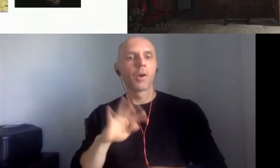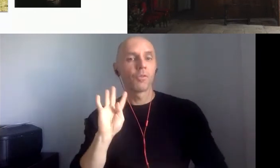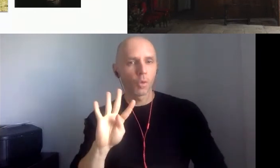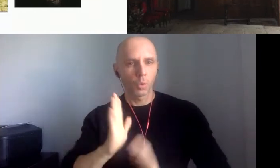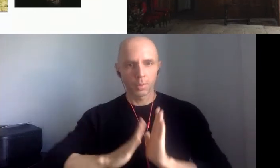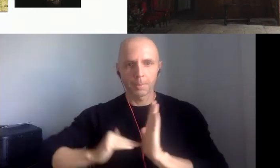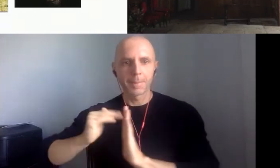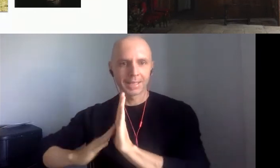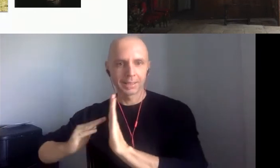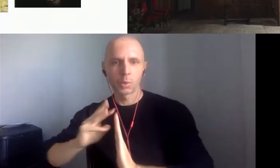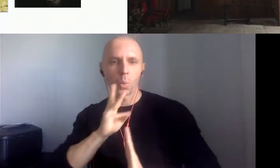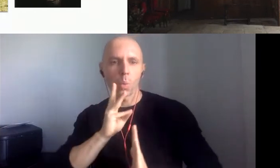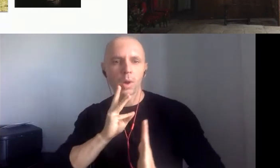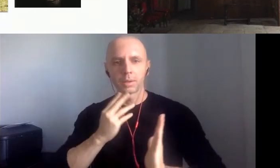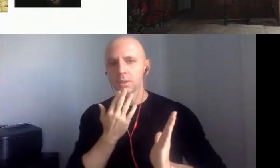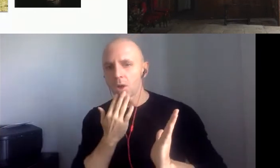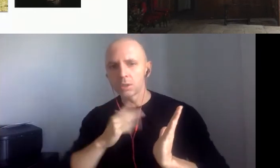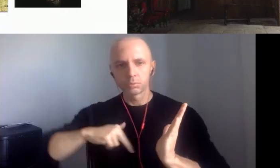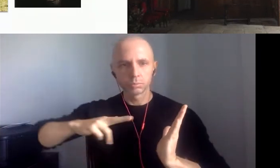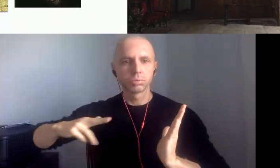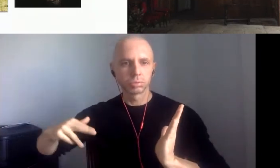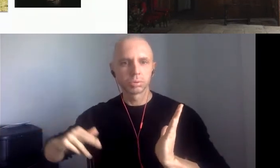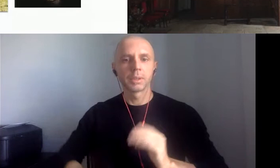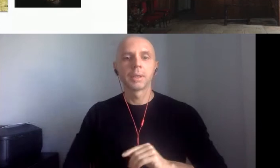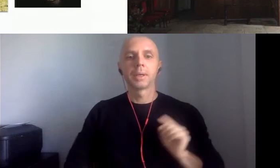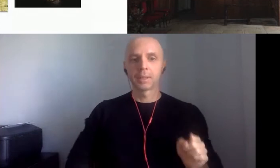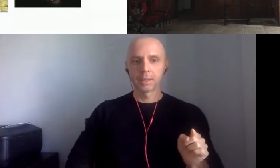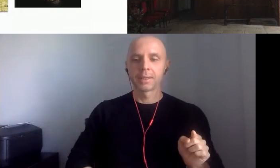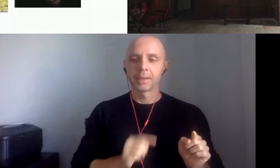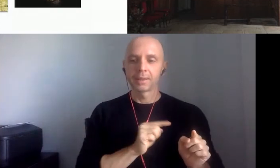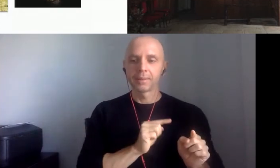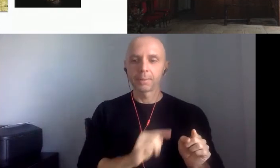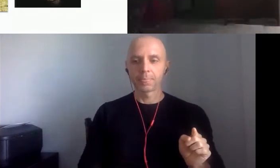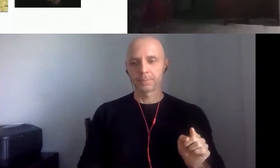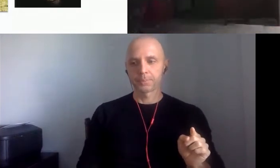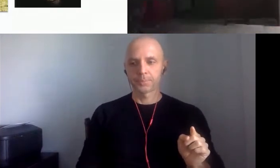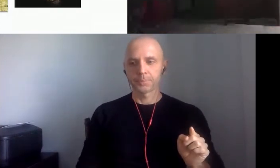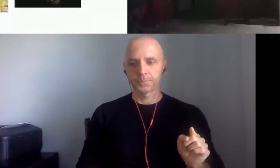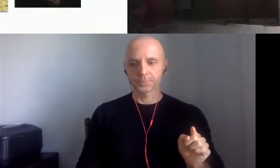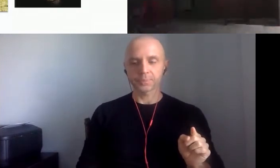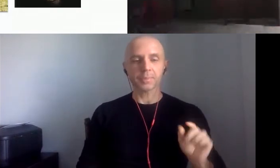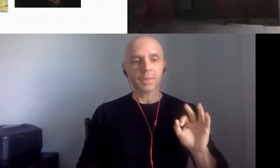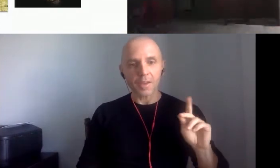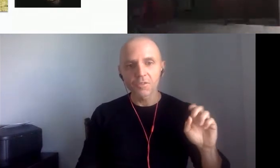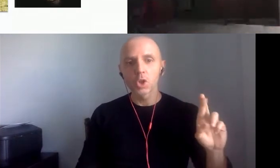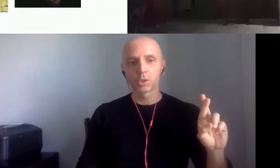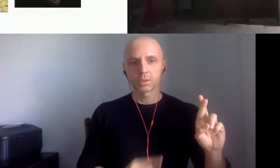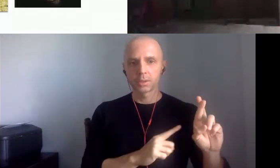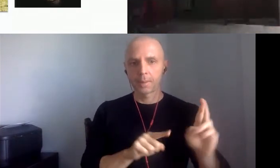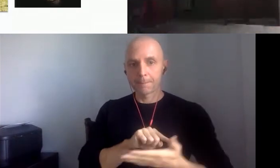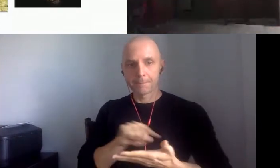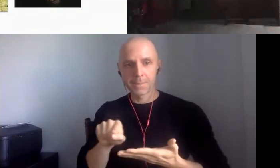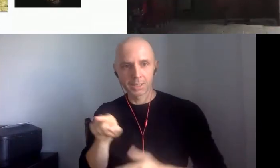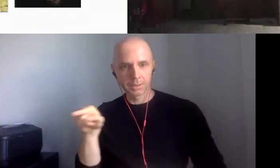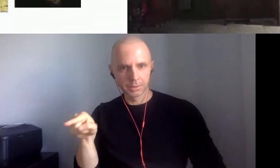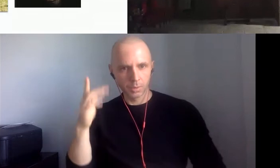the reason Fuller was spending so much money on getting Turner to do some images for him was because he was trying